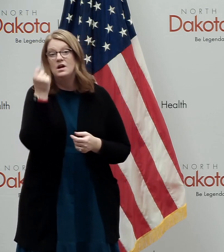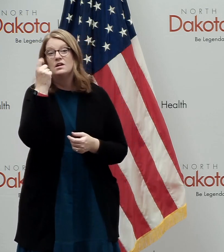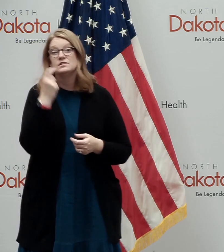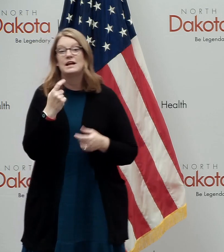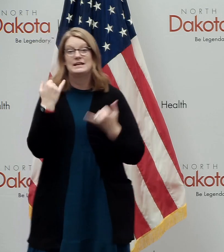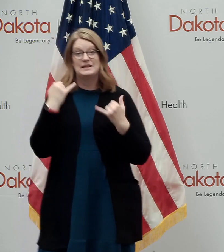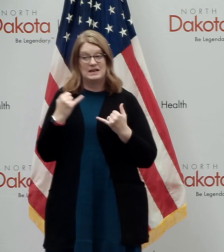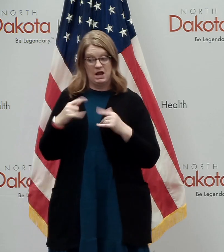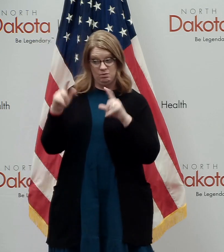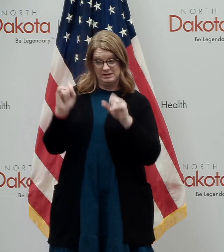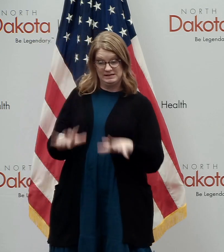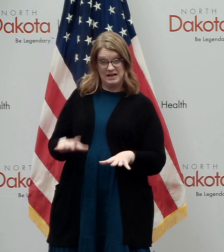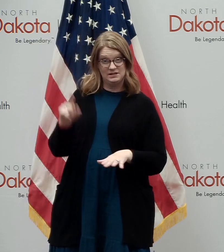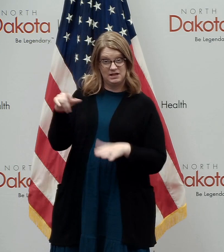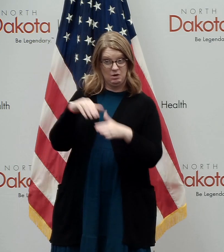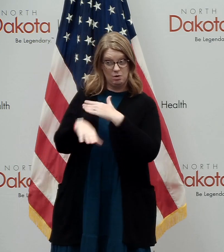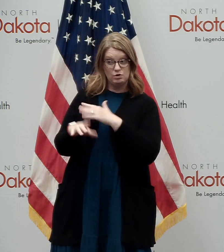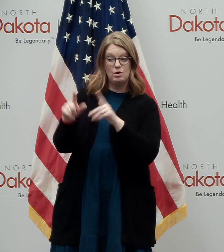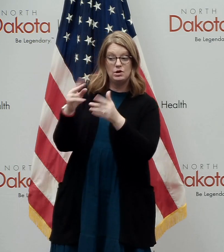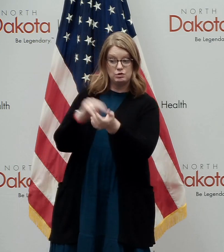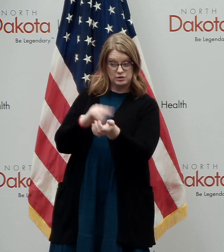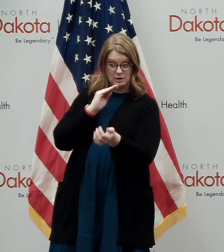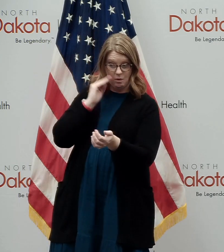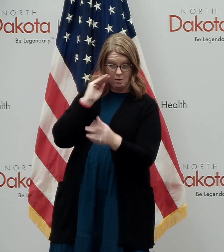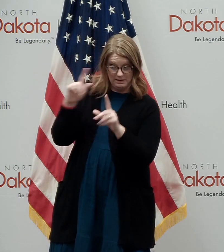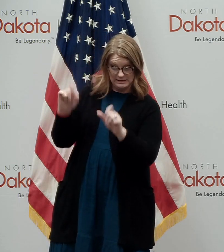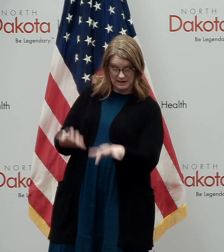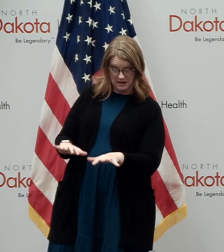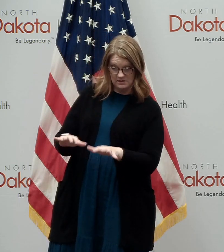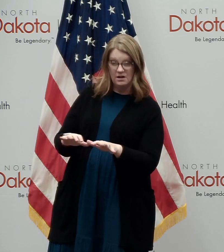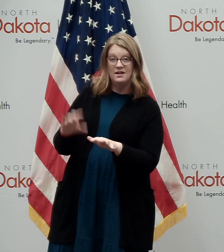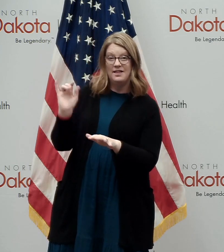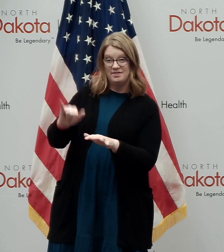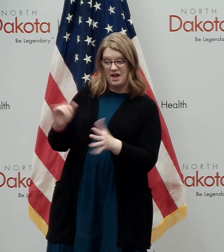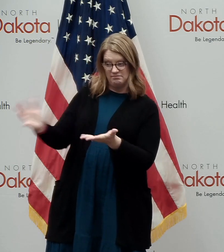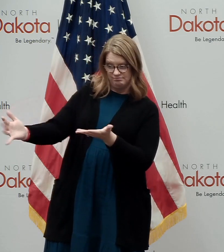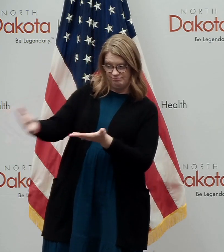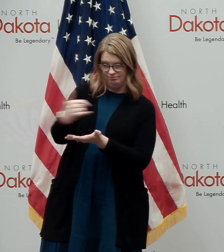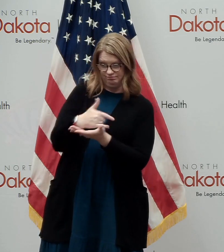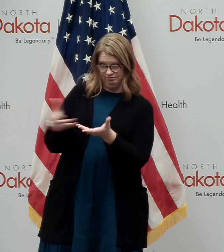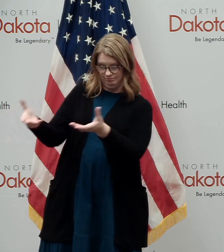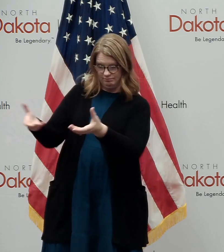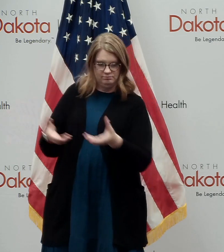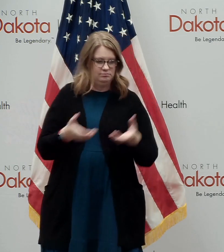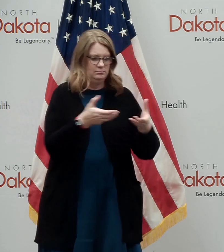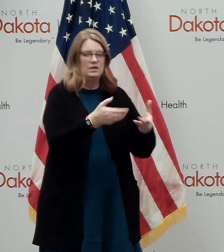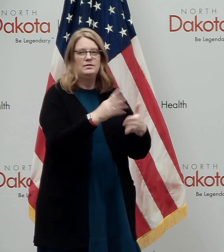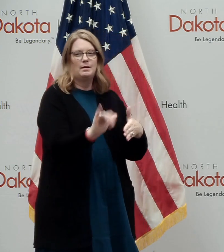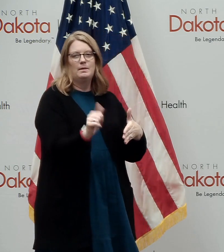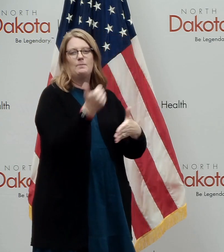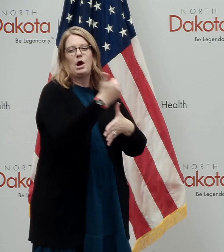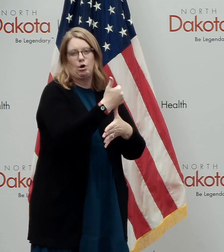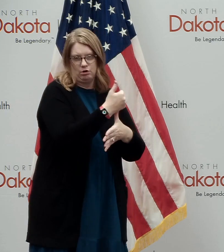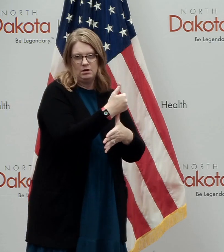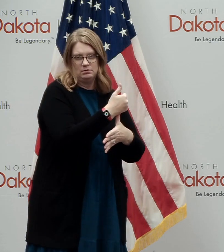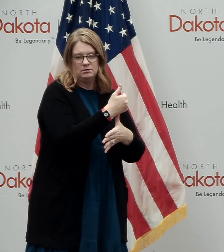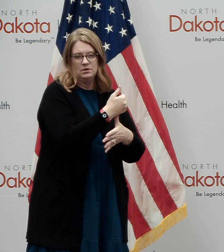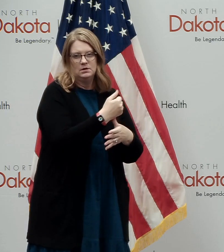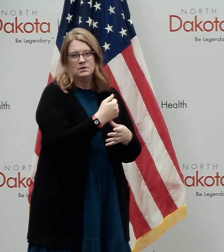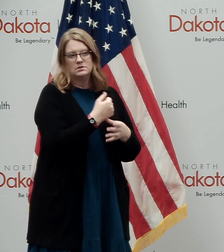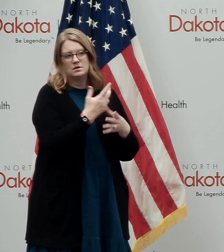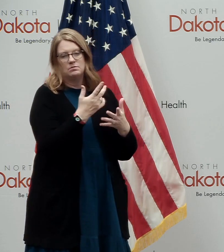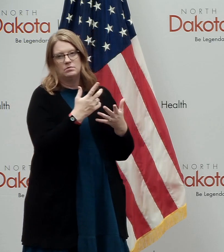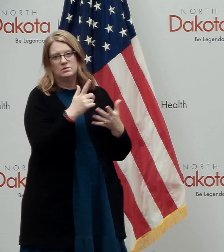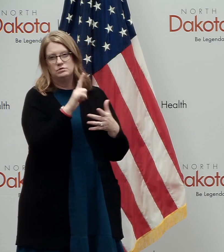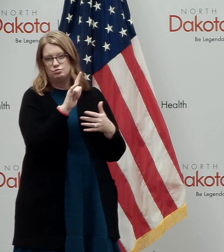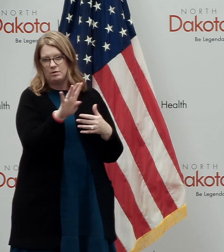of the line, and every effort is going to be made to return results from long-term care tests within 24 hours. Our lab standard